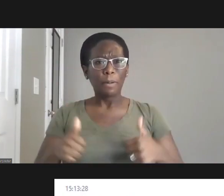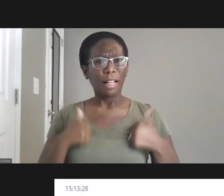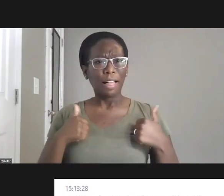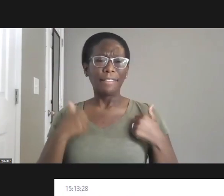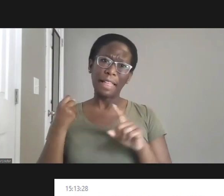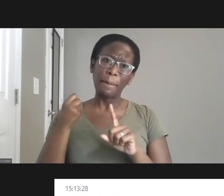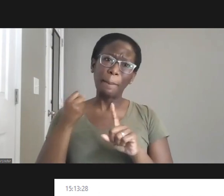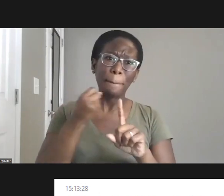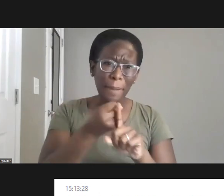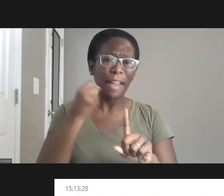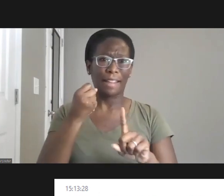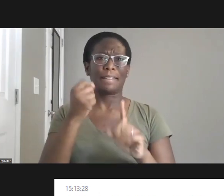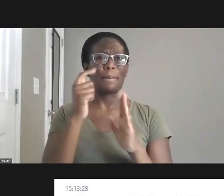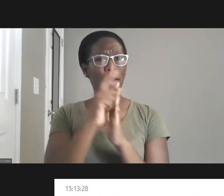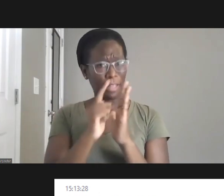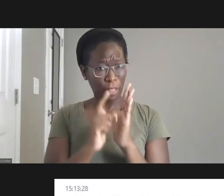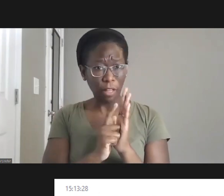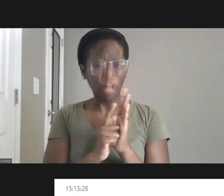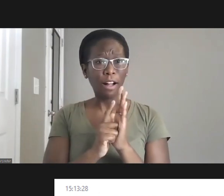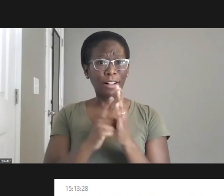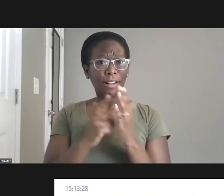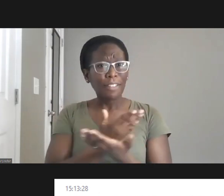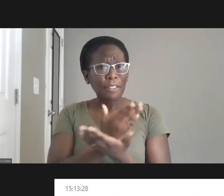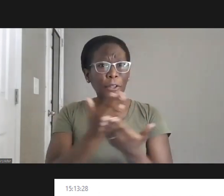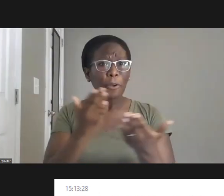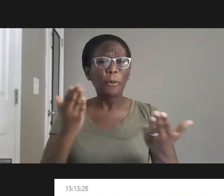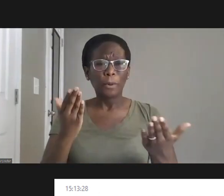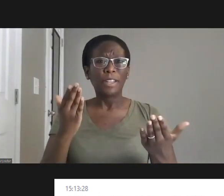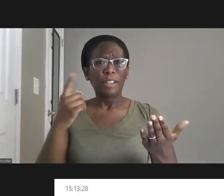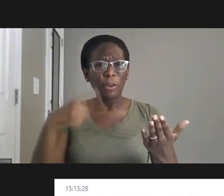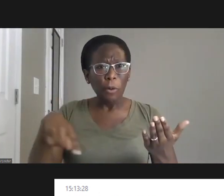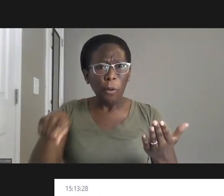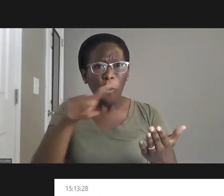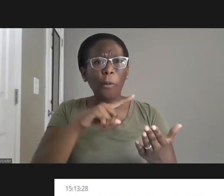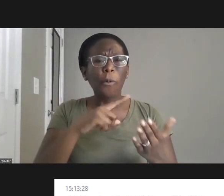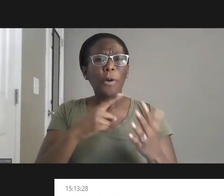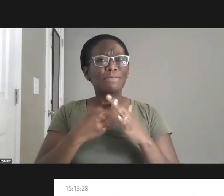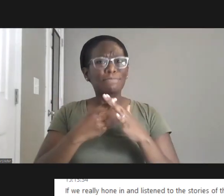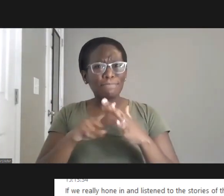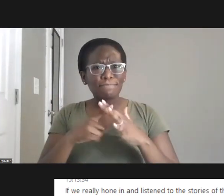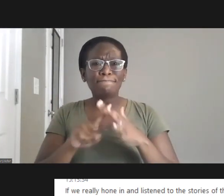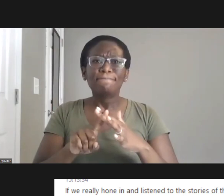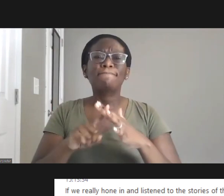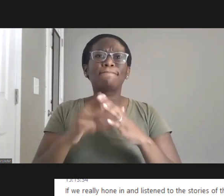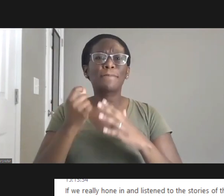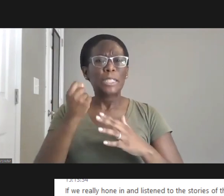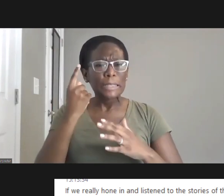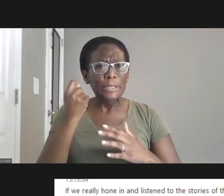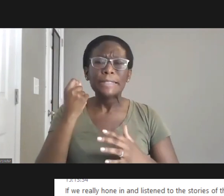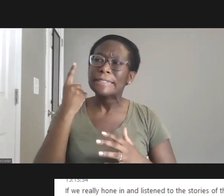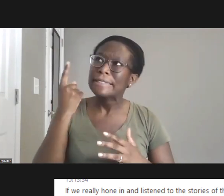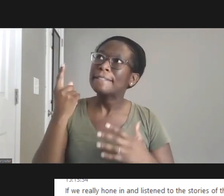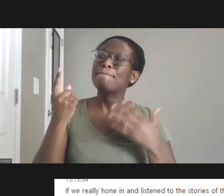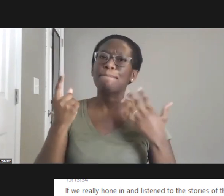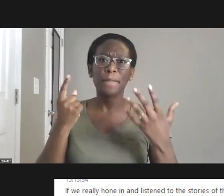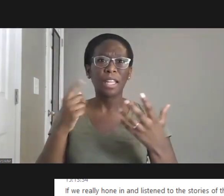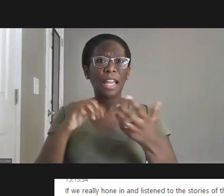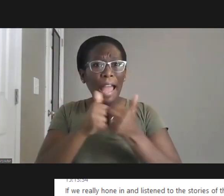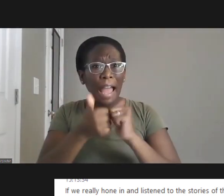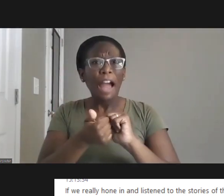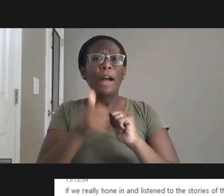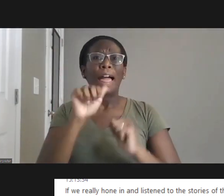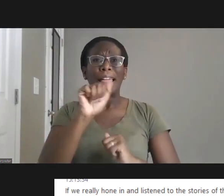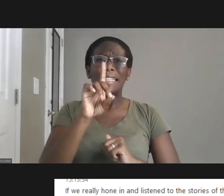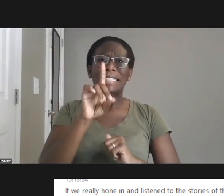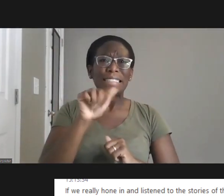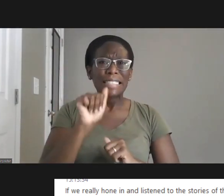this legislation, that will bring us closer not only to how the ADA has impacted people in the real